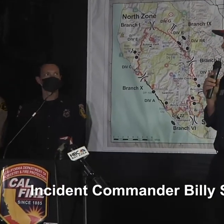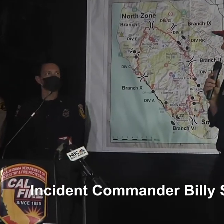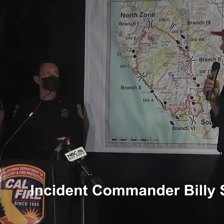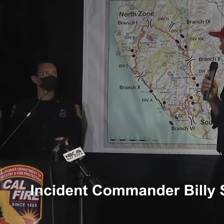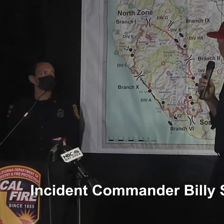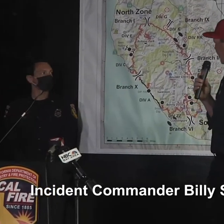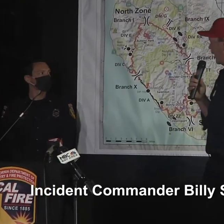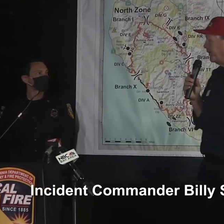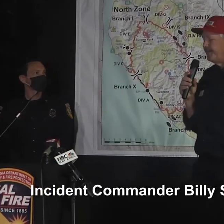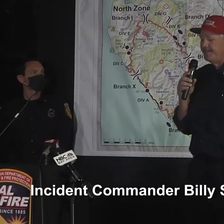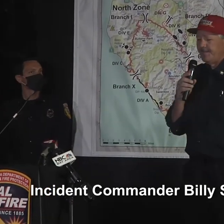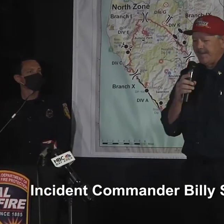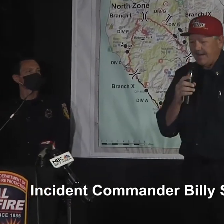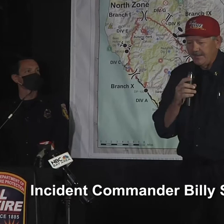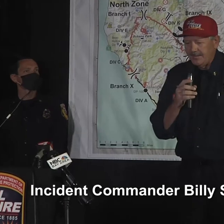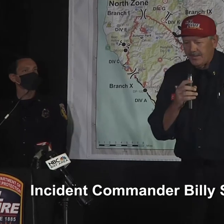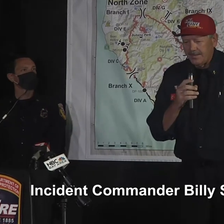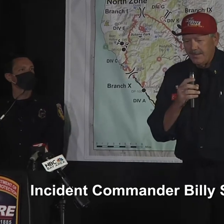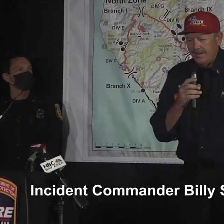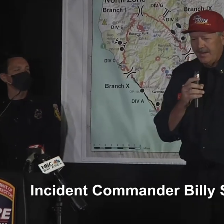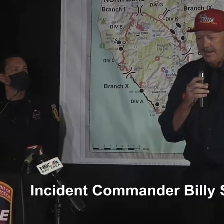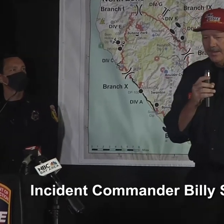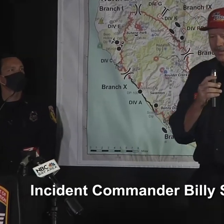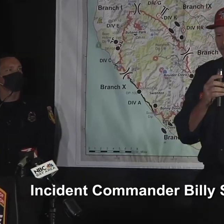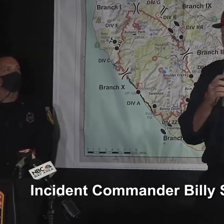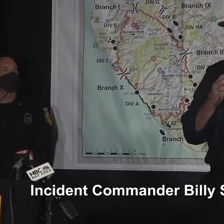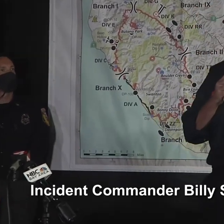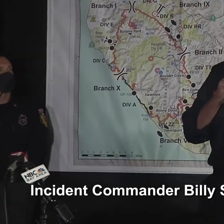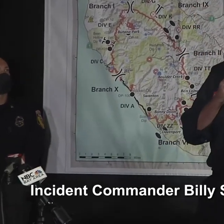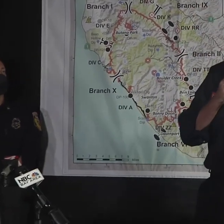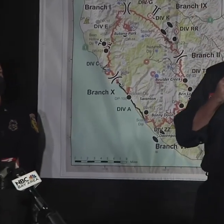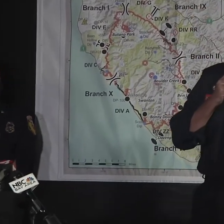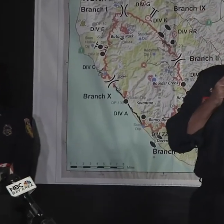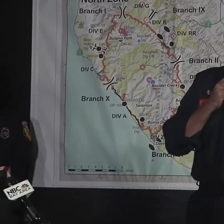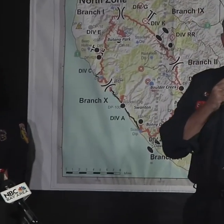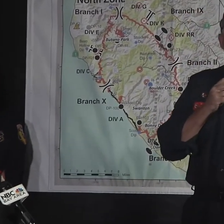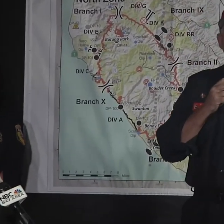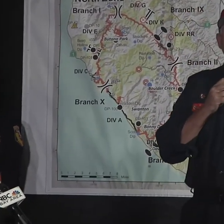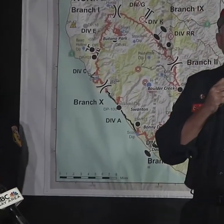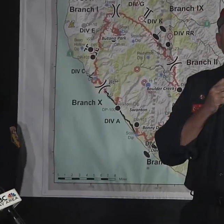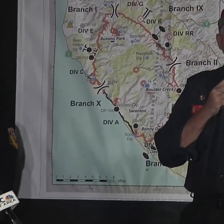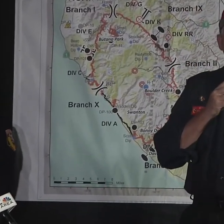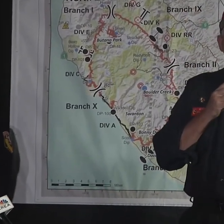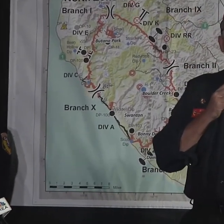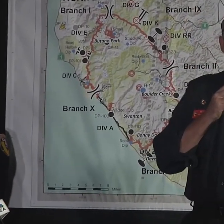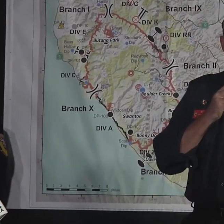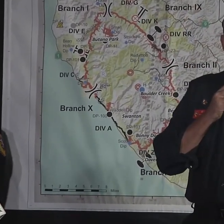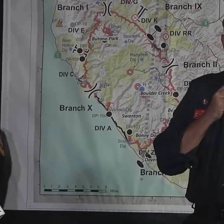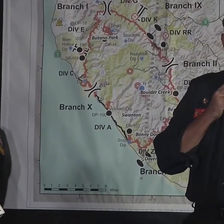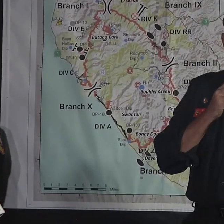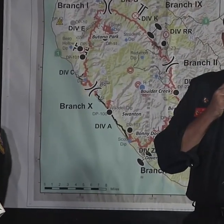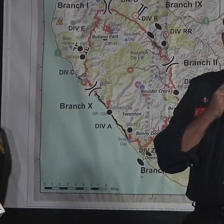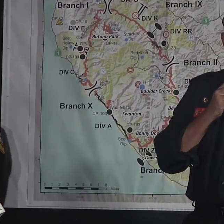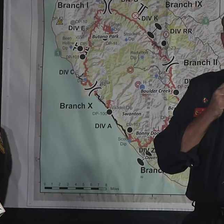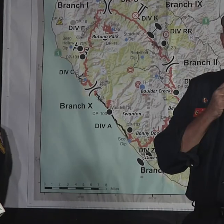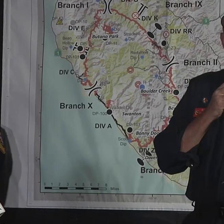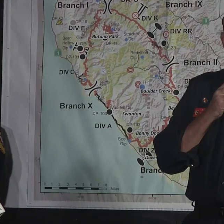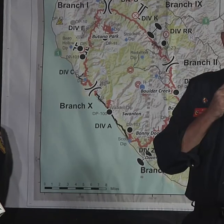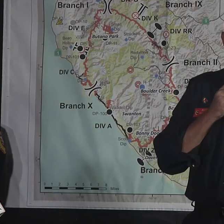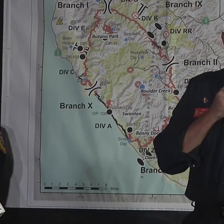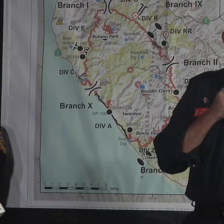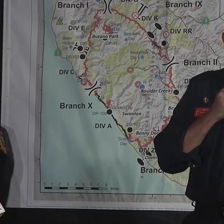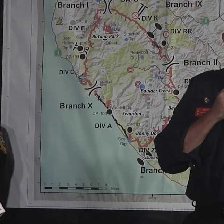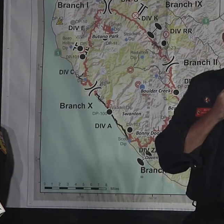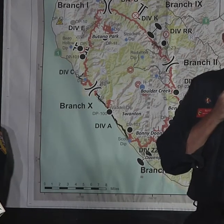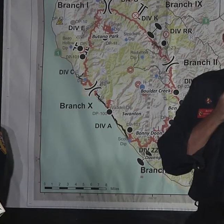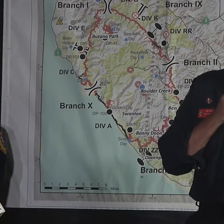control. Sad to report the over 300 structures damaged or destroyed. And that number is